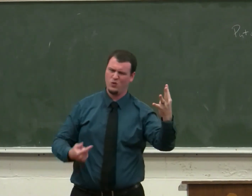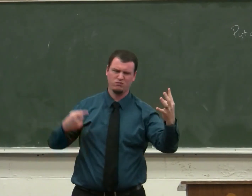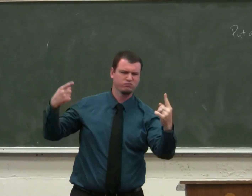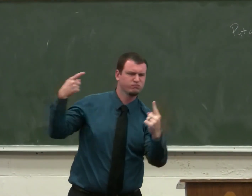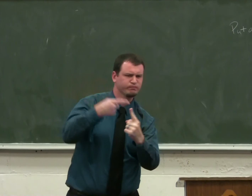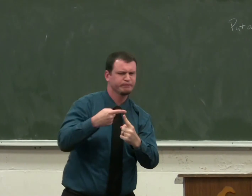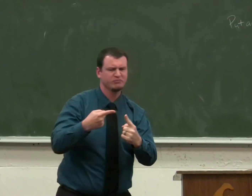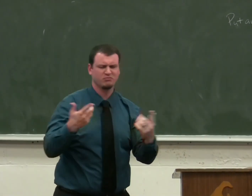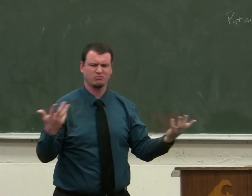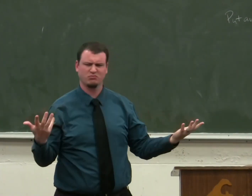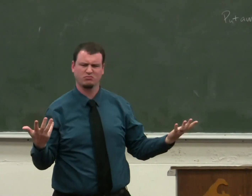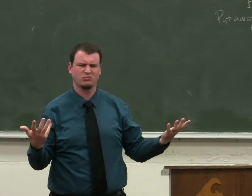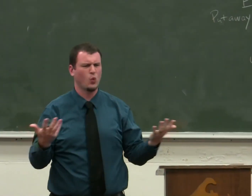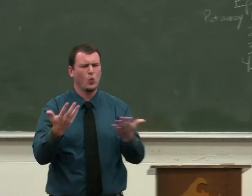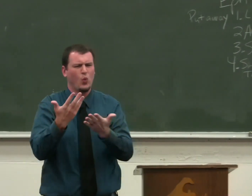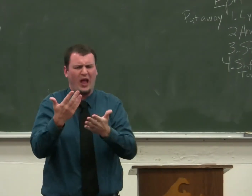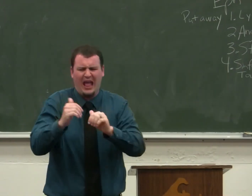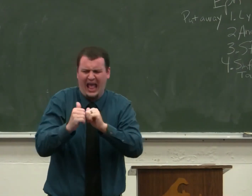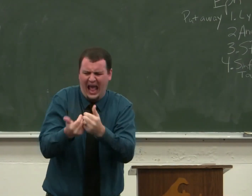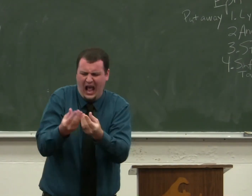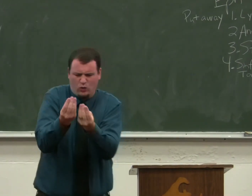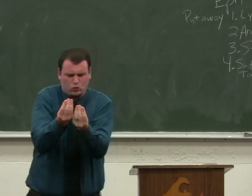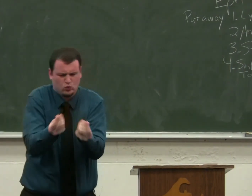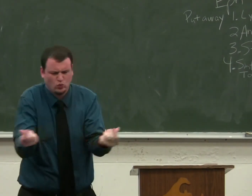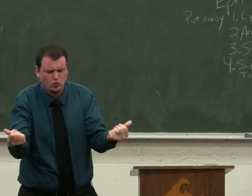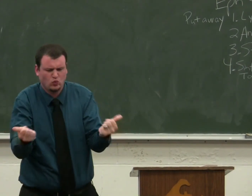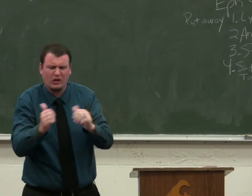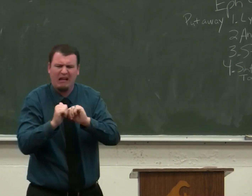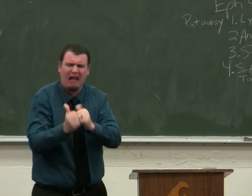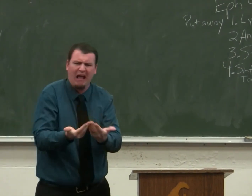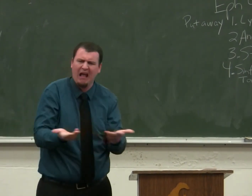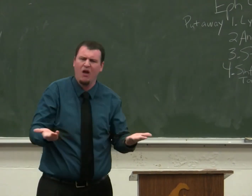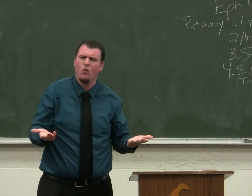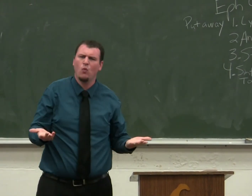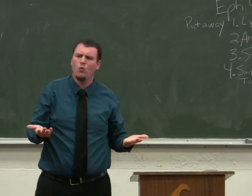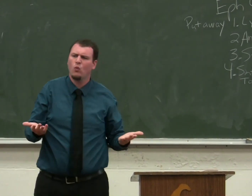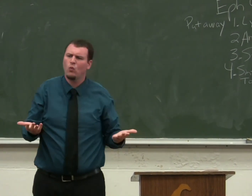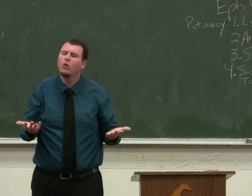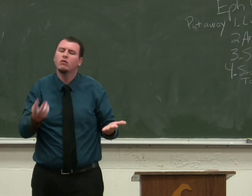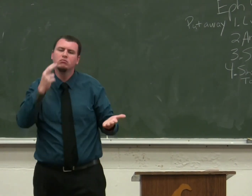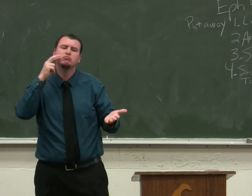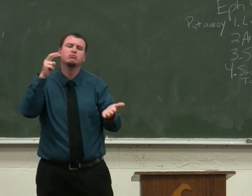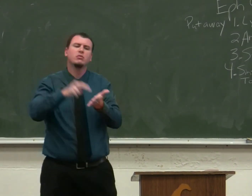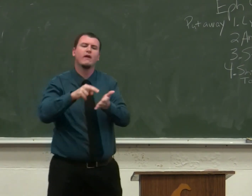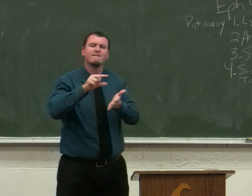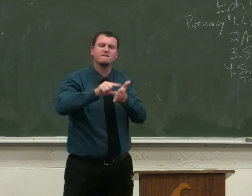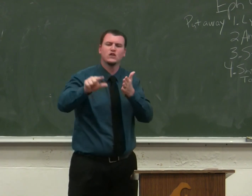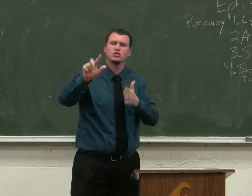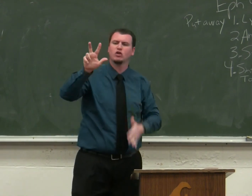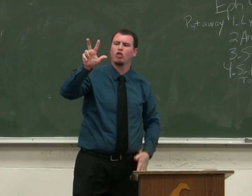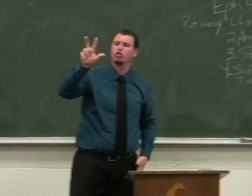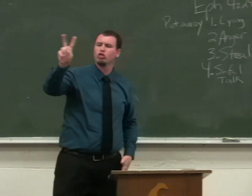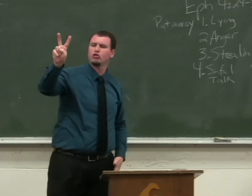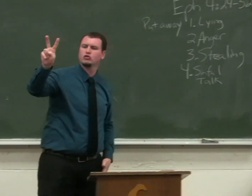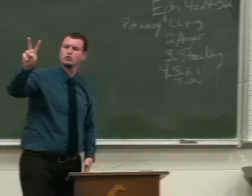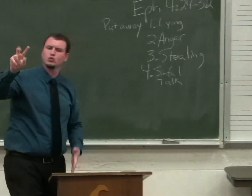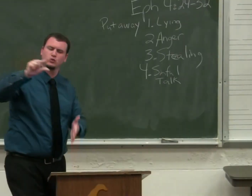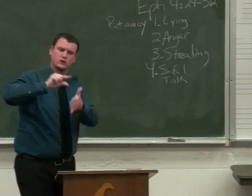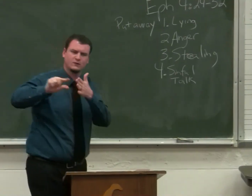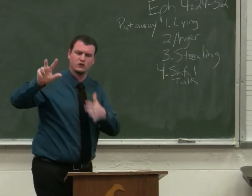One, two, three, four. These four points. Well, what is the solution? Let's look here